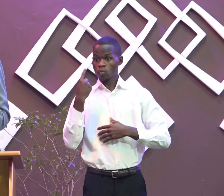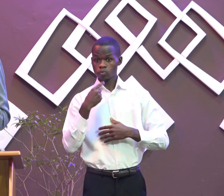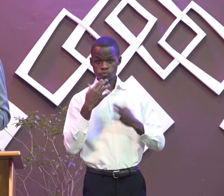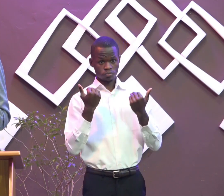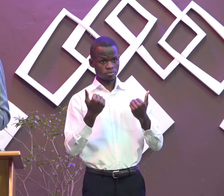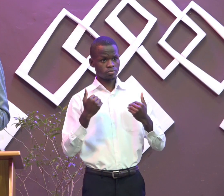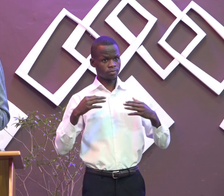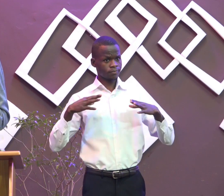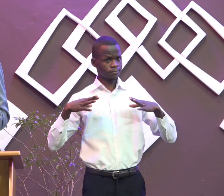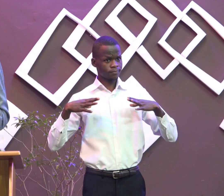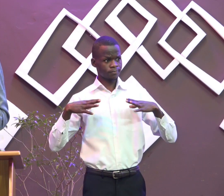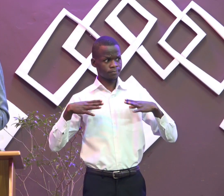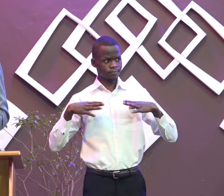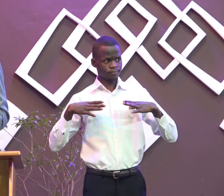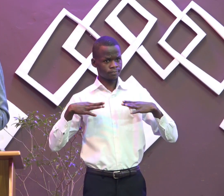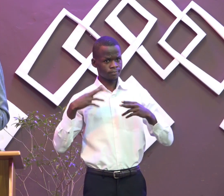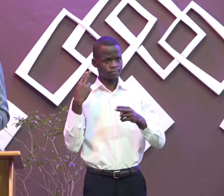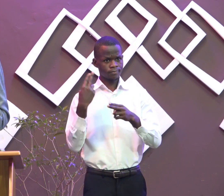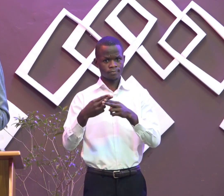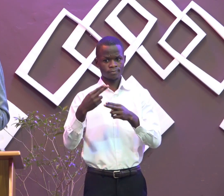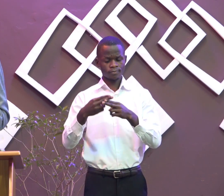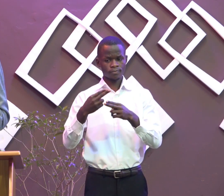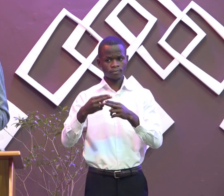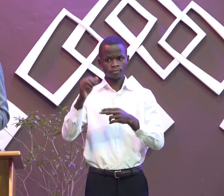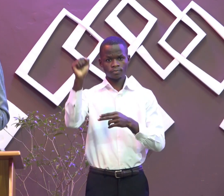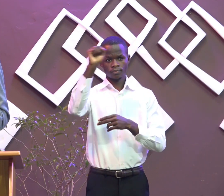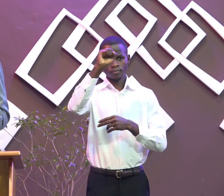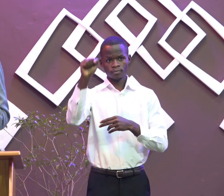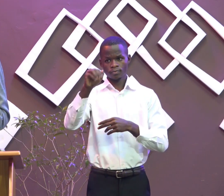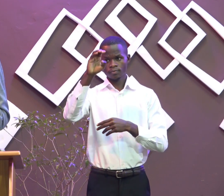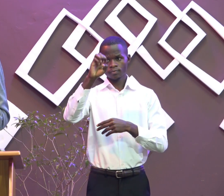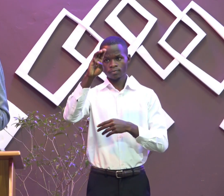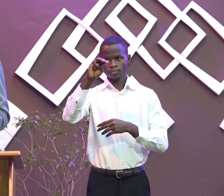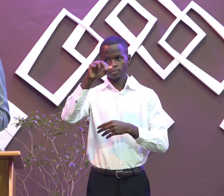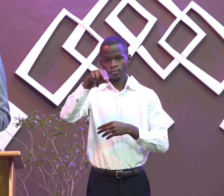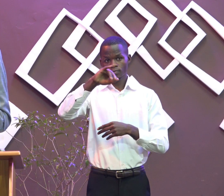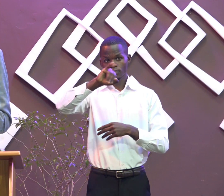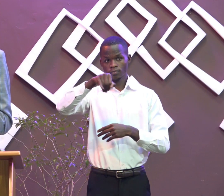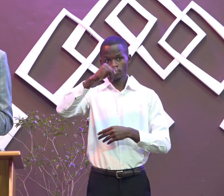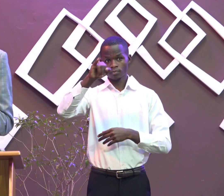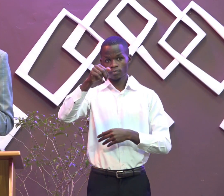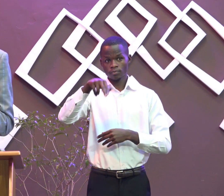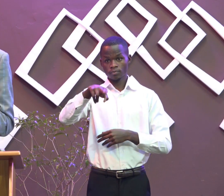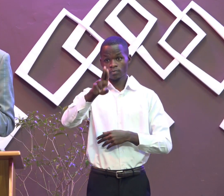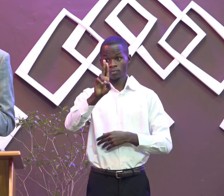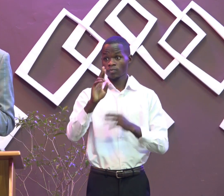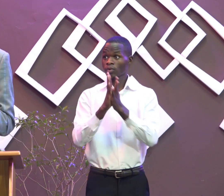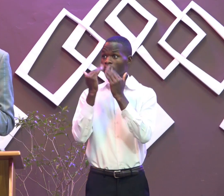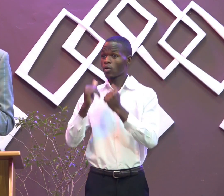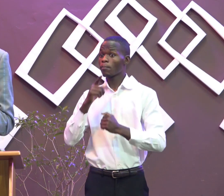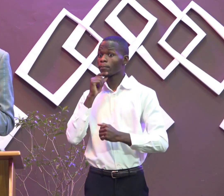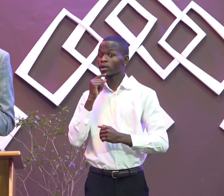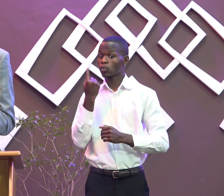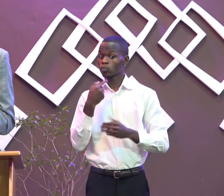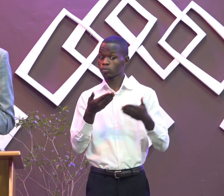We have an elder that passed on last year, Elder Semuju. Omukadde Semuju yakwata ssente zaffe